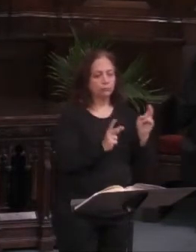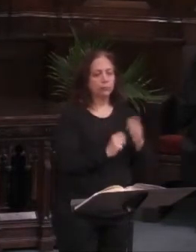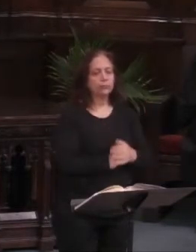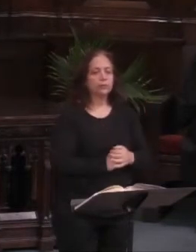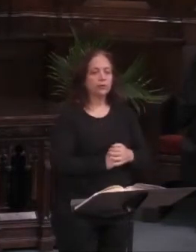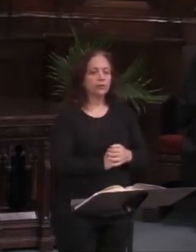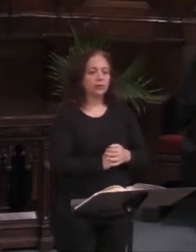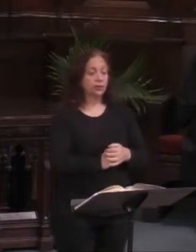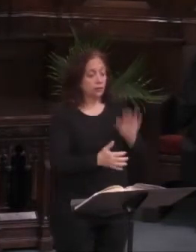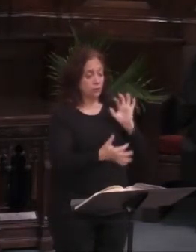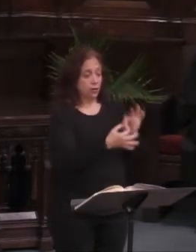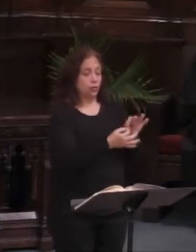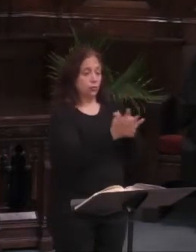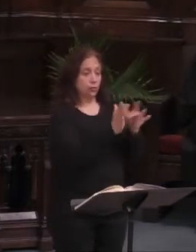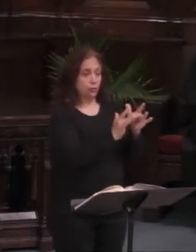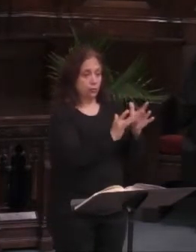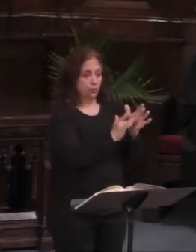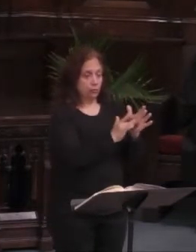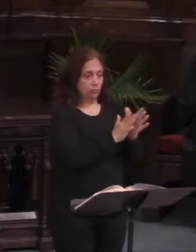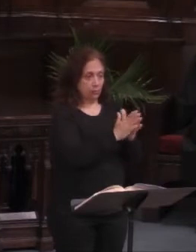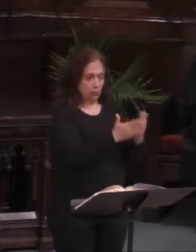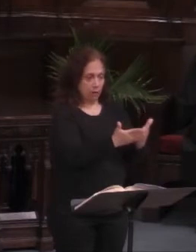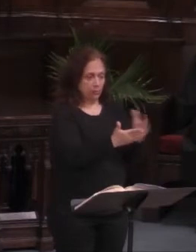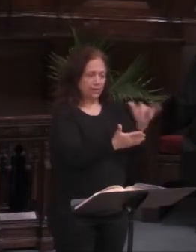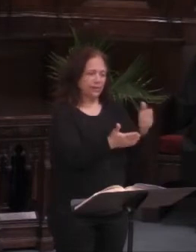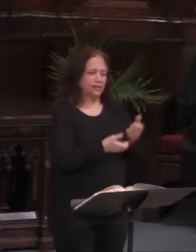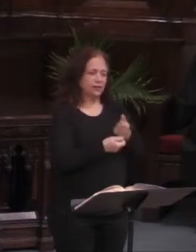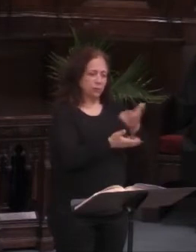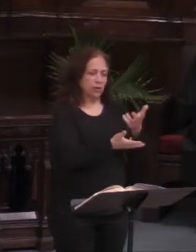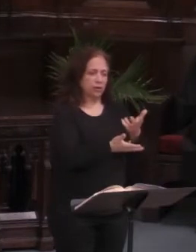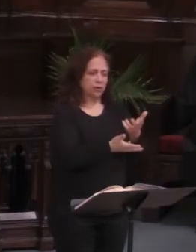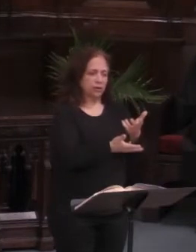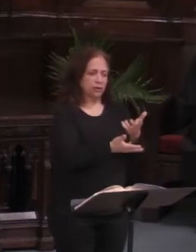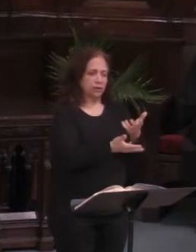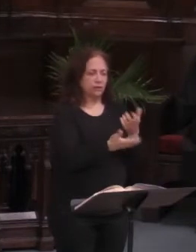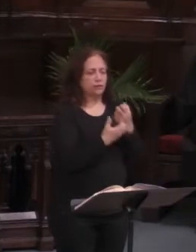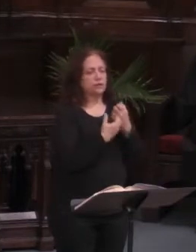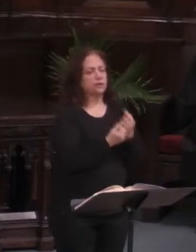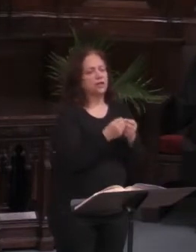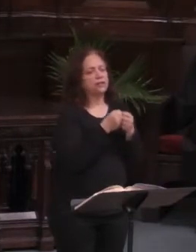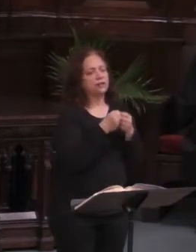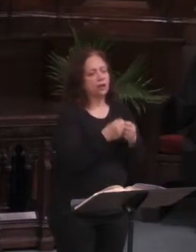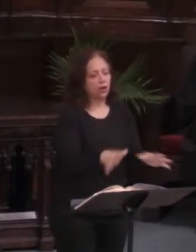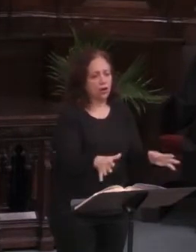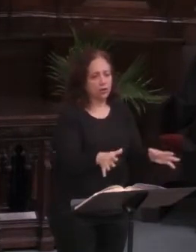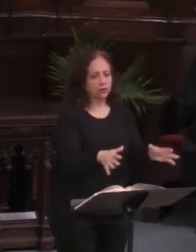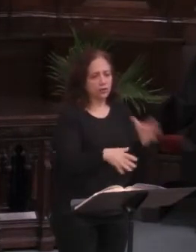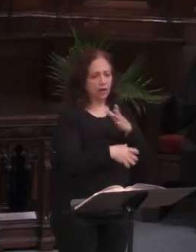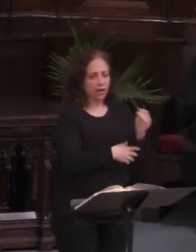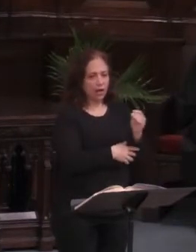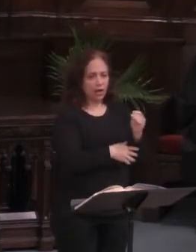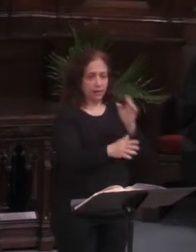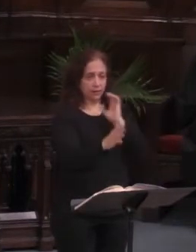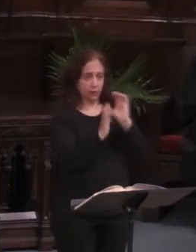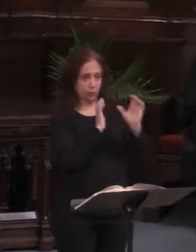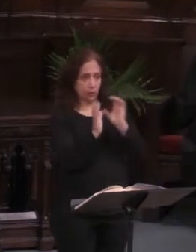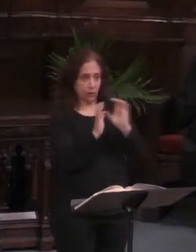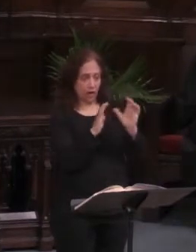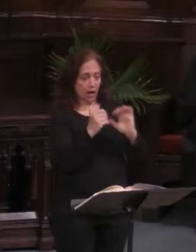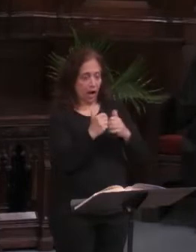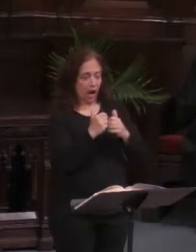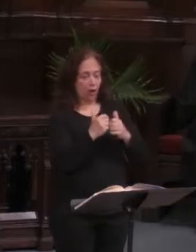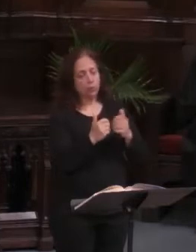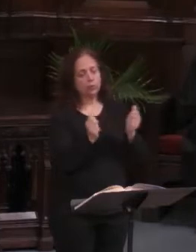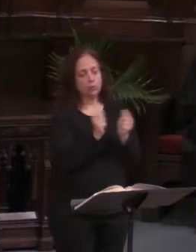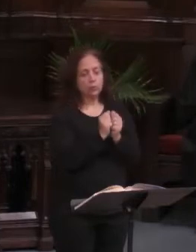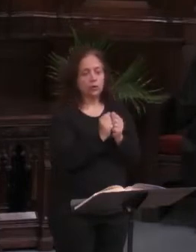In the biblical sense, lament is often an expression of intense loss and is communicated